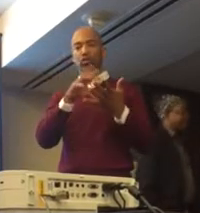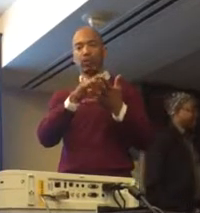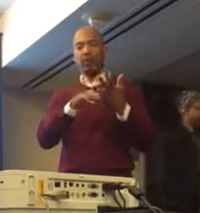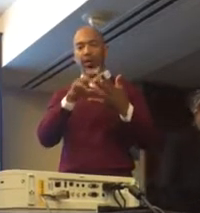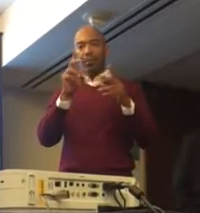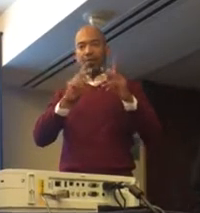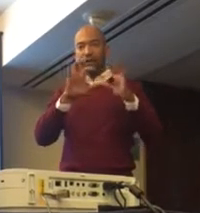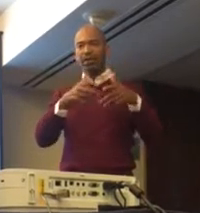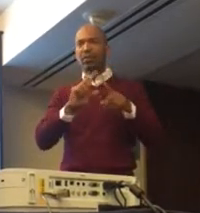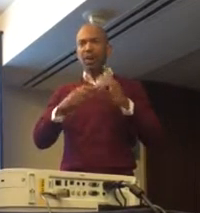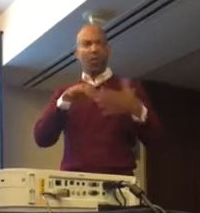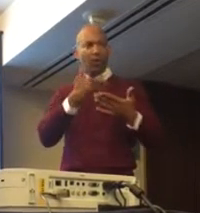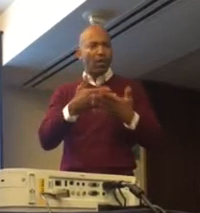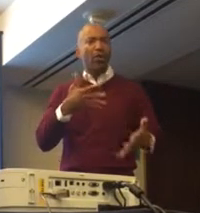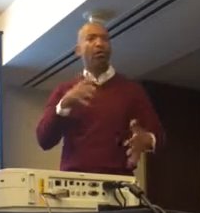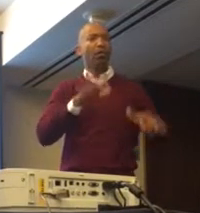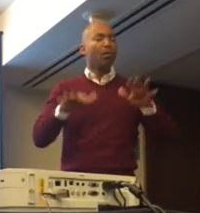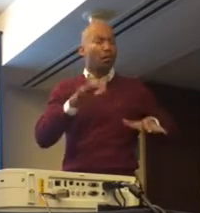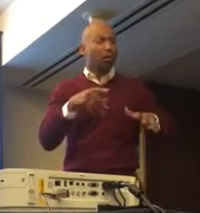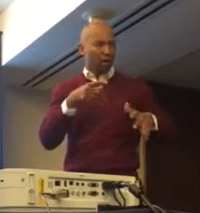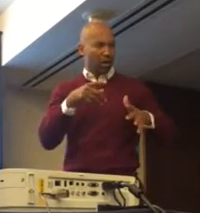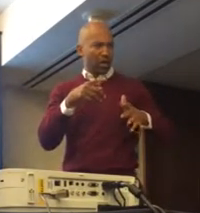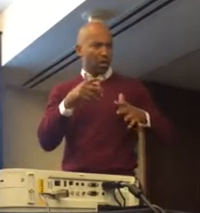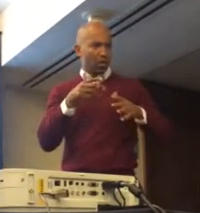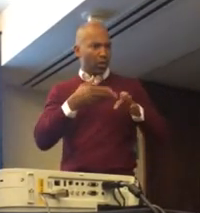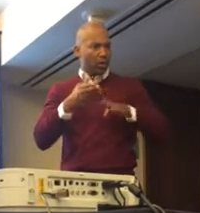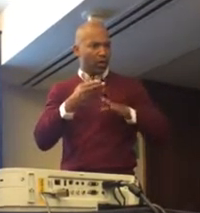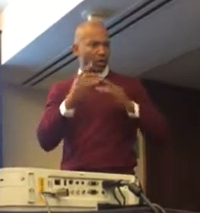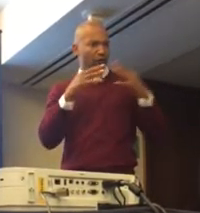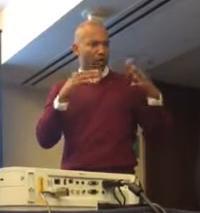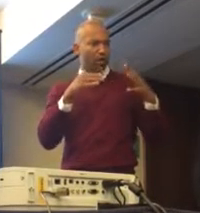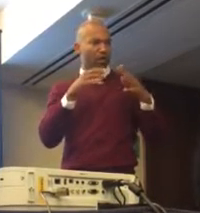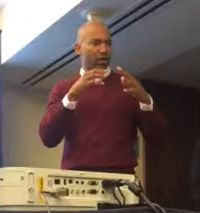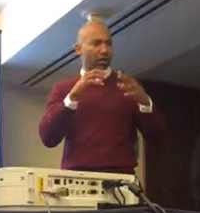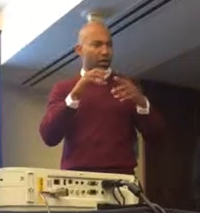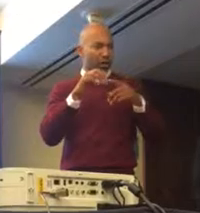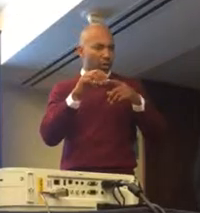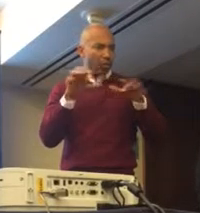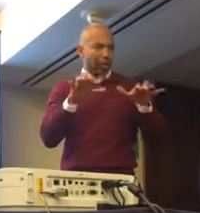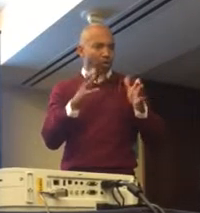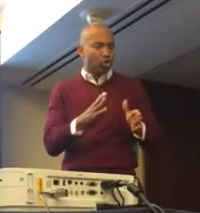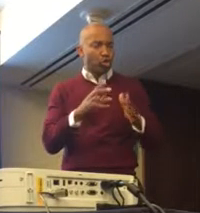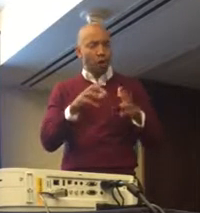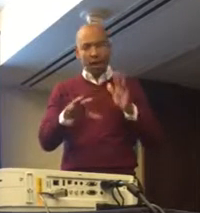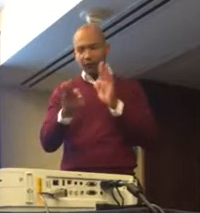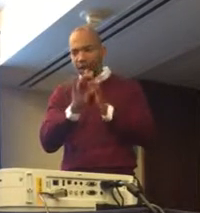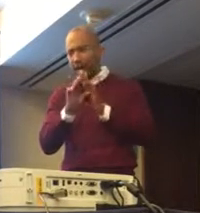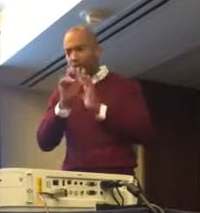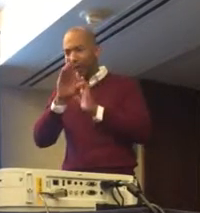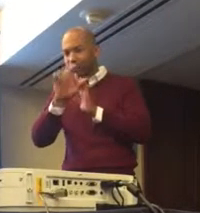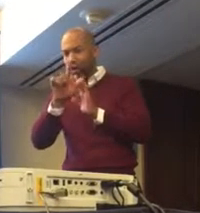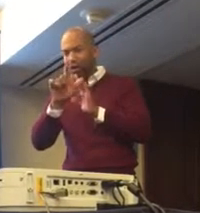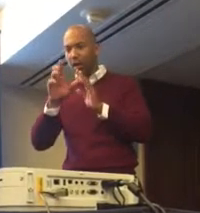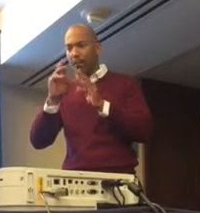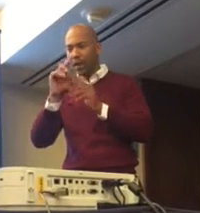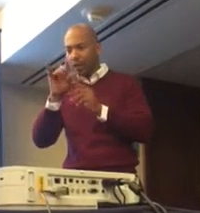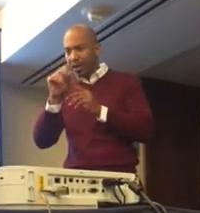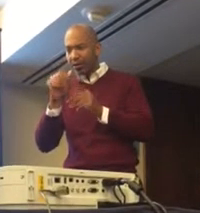out, okay, so I'm a career diversity practitioner. I'm used to finding racial minorities and providing them services. So when I get there and everyone is a